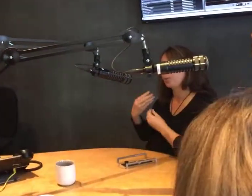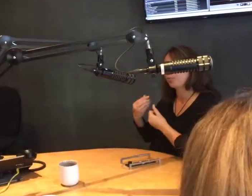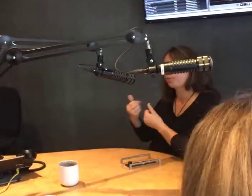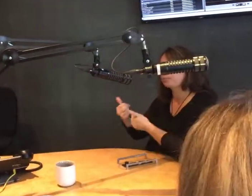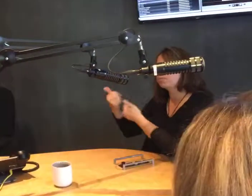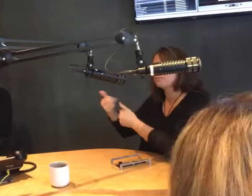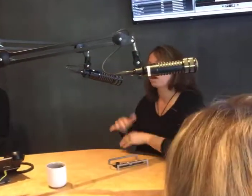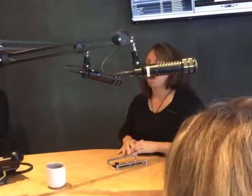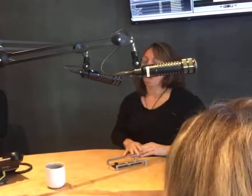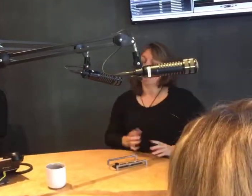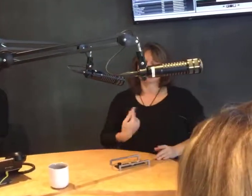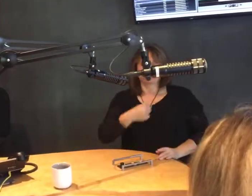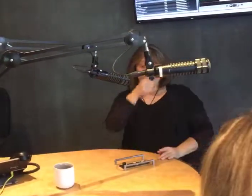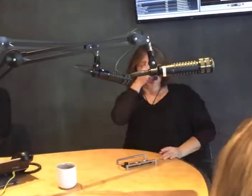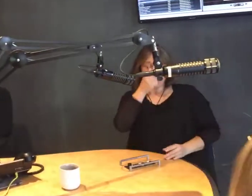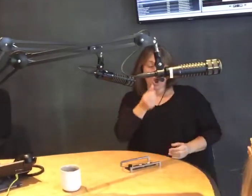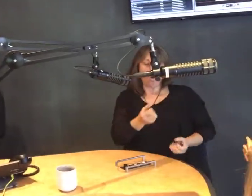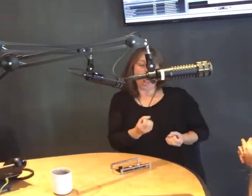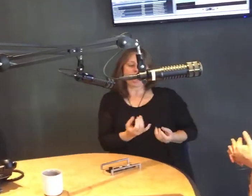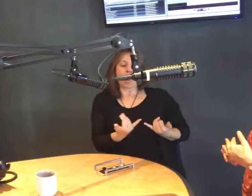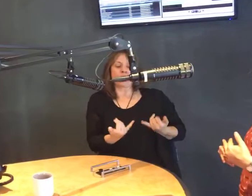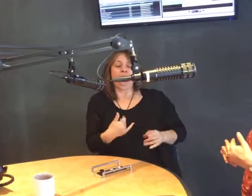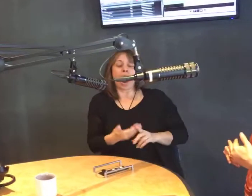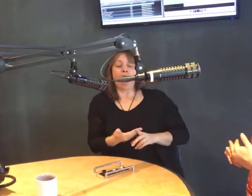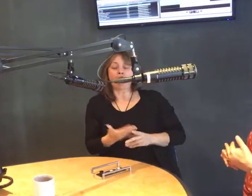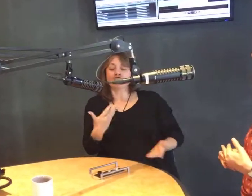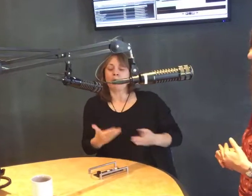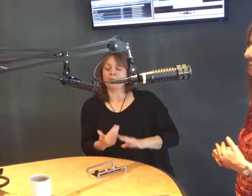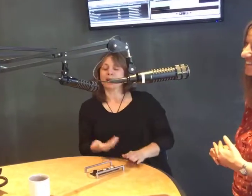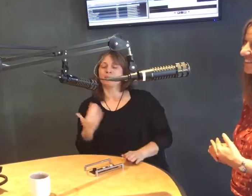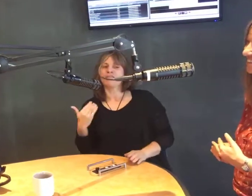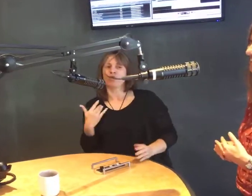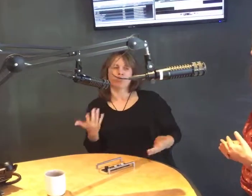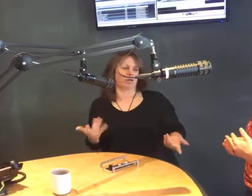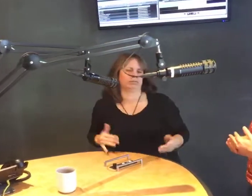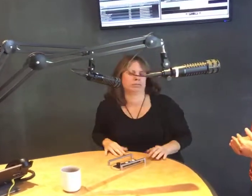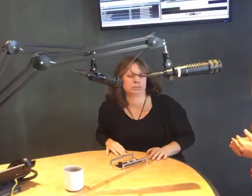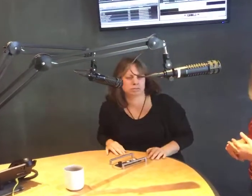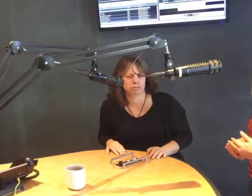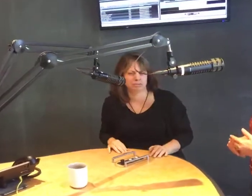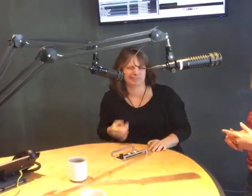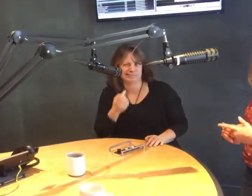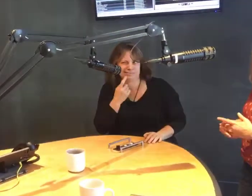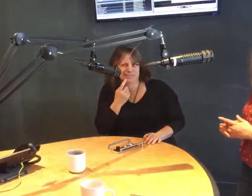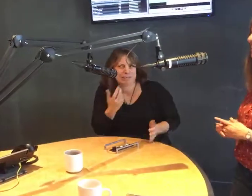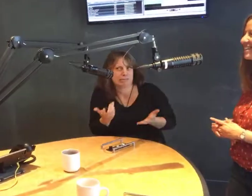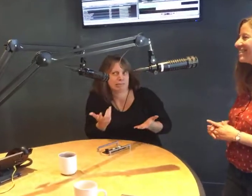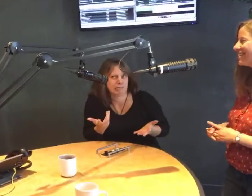I now know a lot more than I used to do, but that's not very hard. That's not difficult,